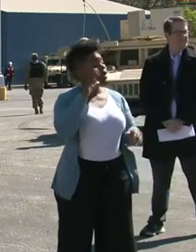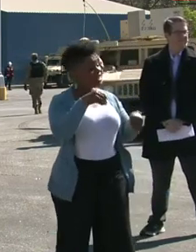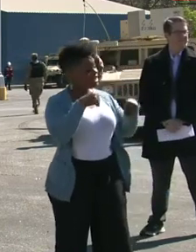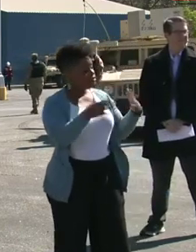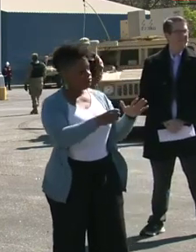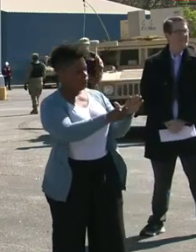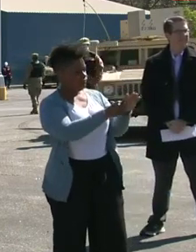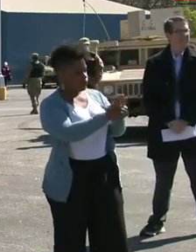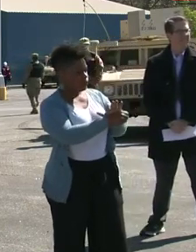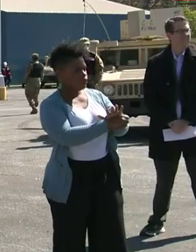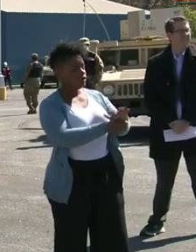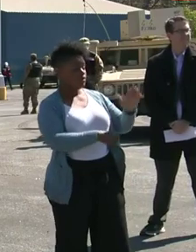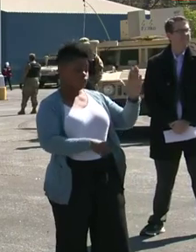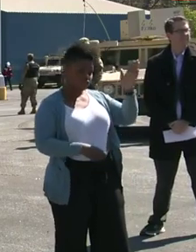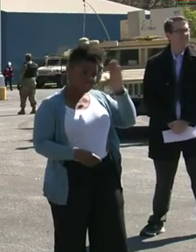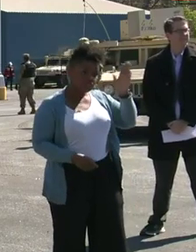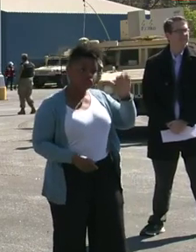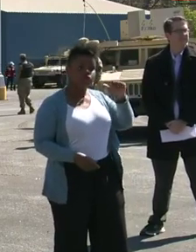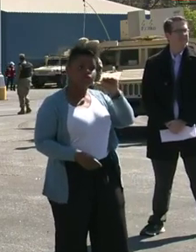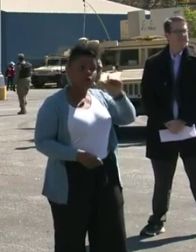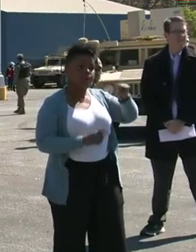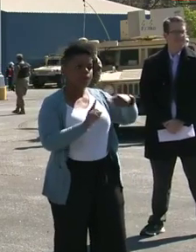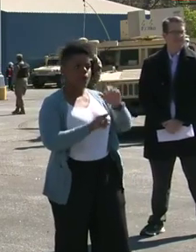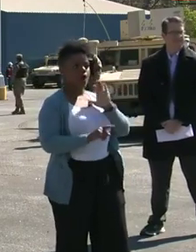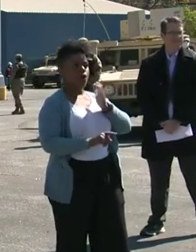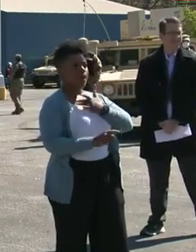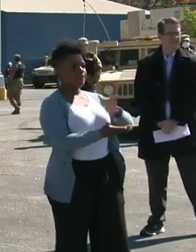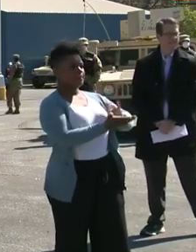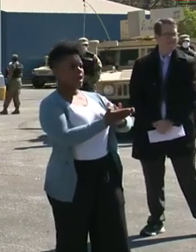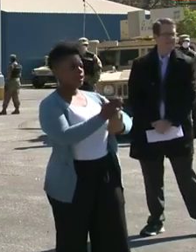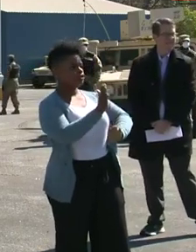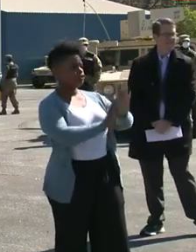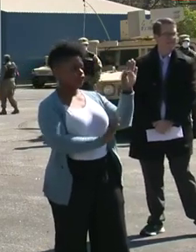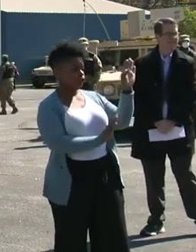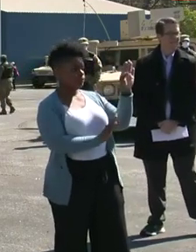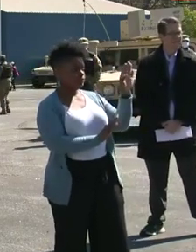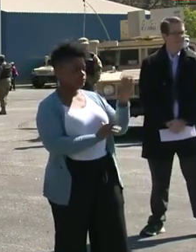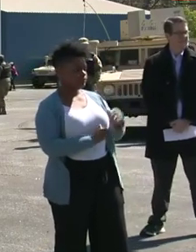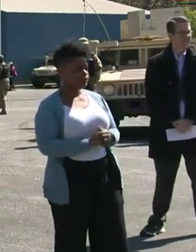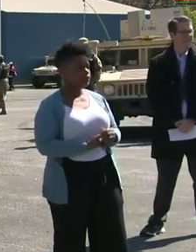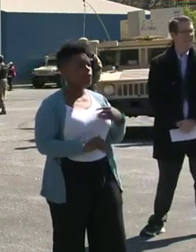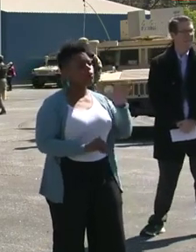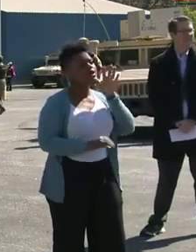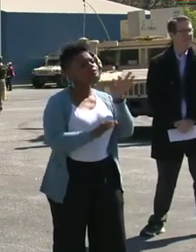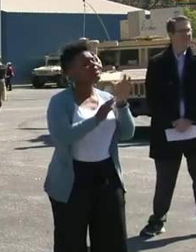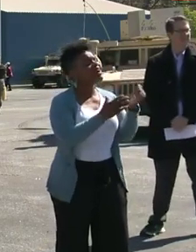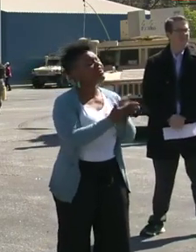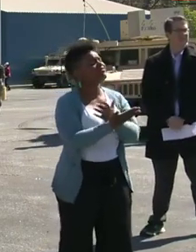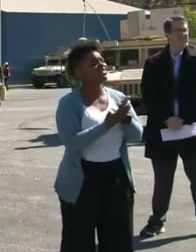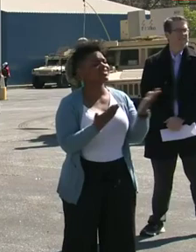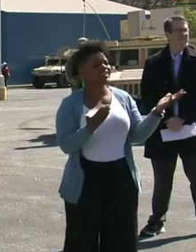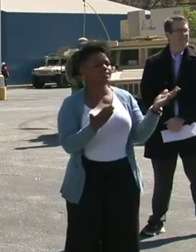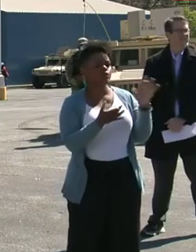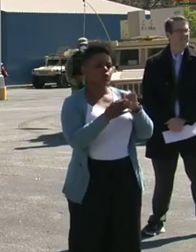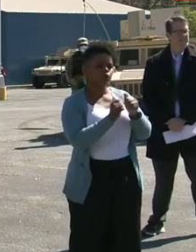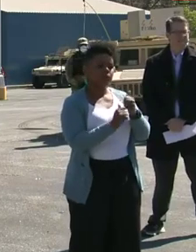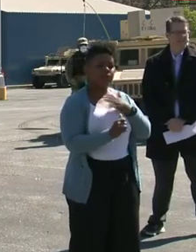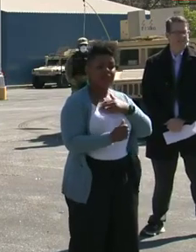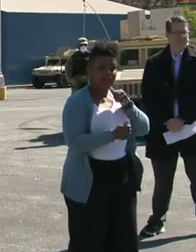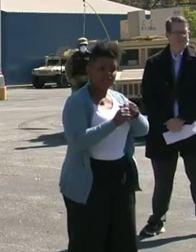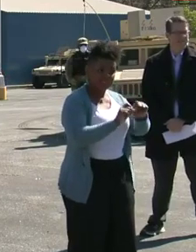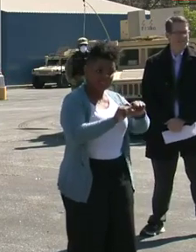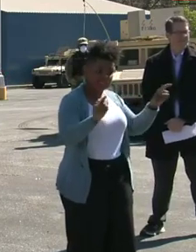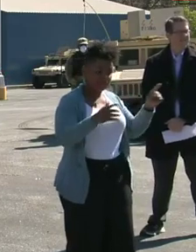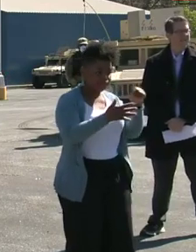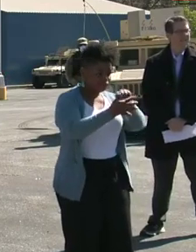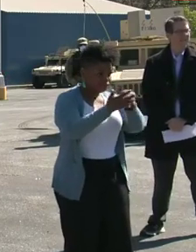surge tomorrow. And then we'll be able to explain everything related to my letter to the hospitals. You say if you're confident that you'll